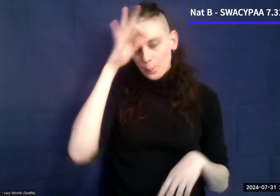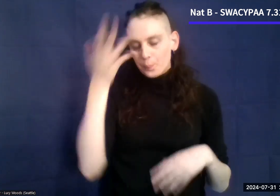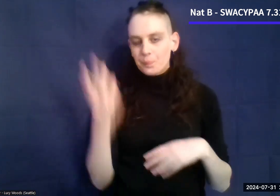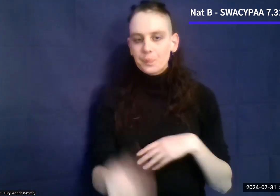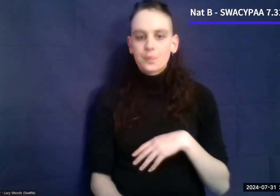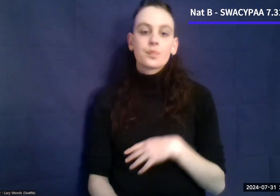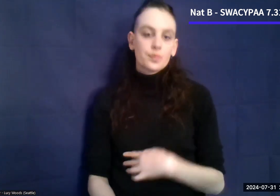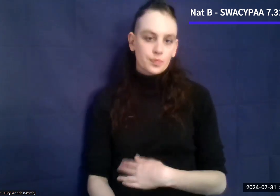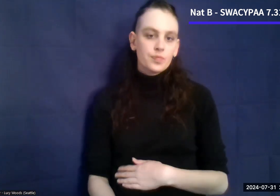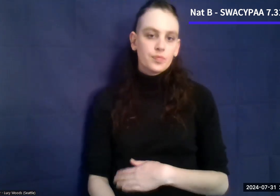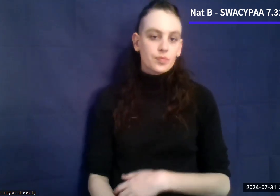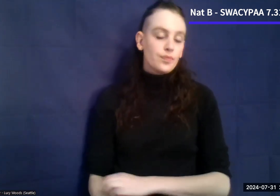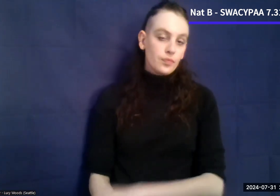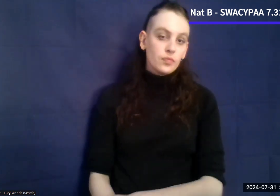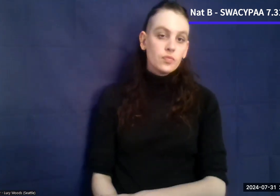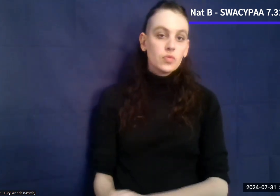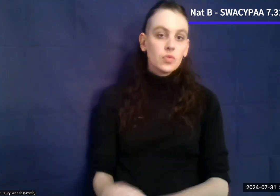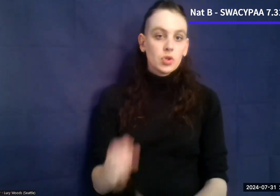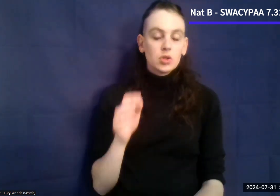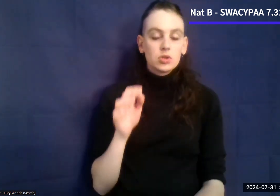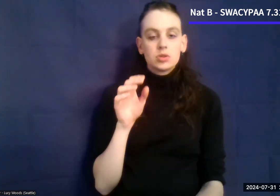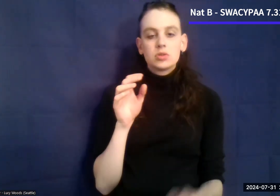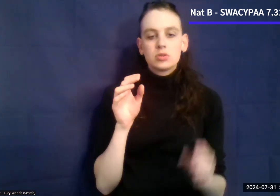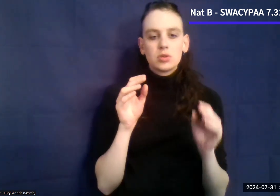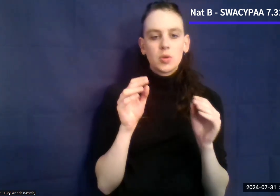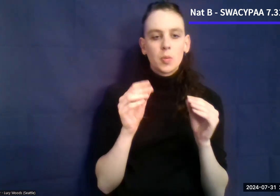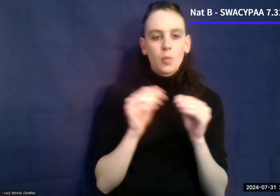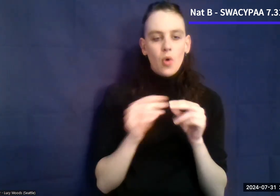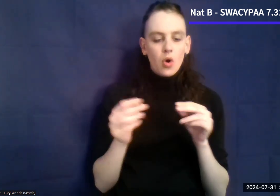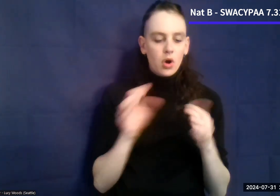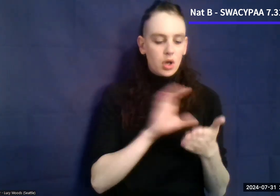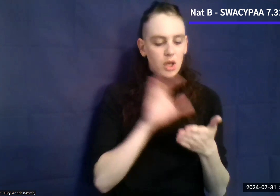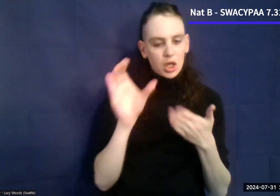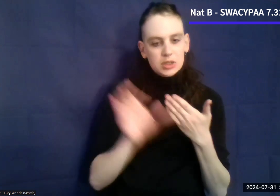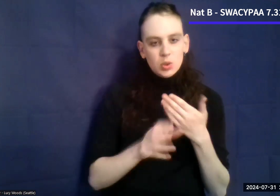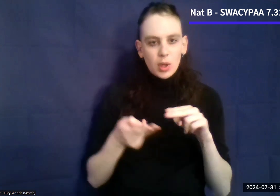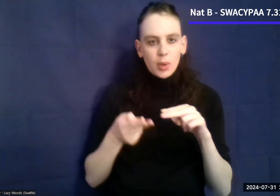little tiny pokes at my